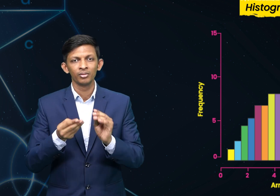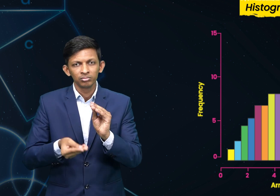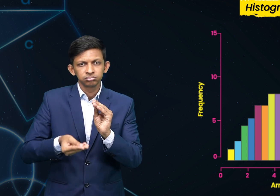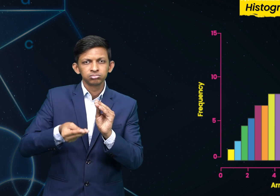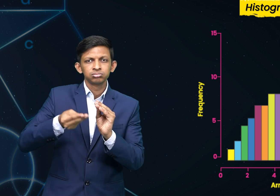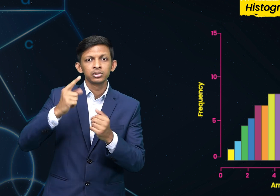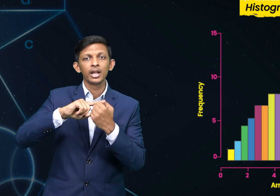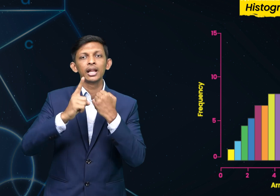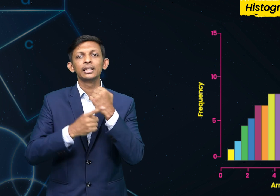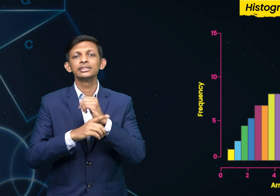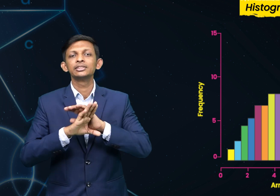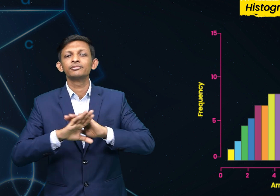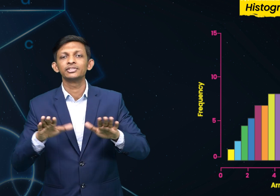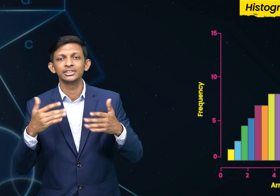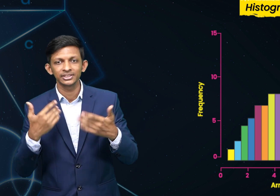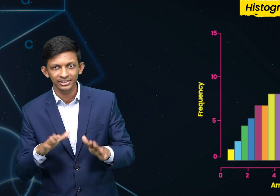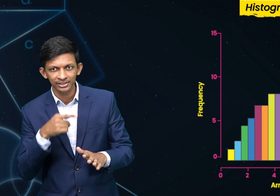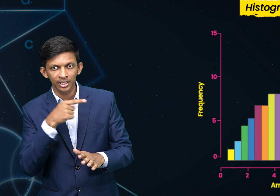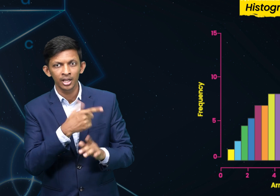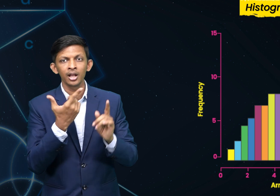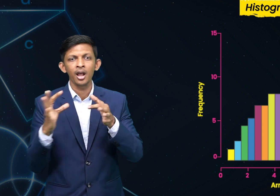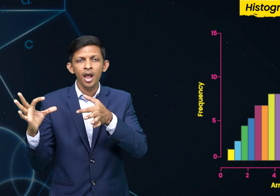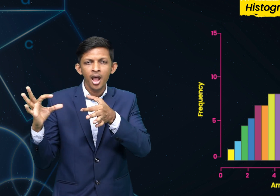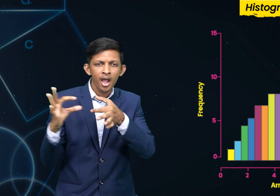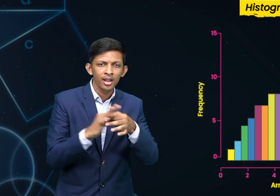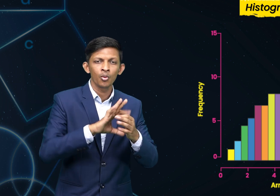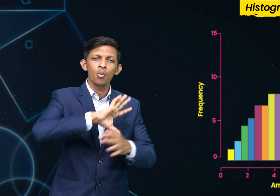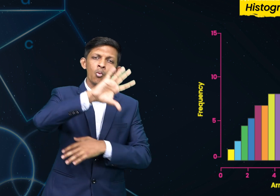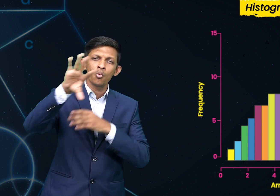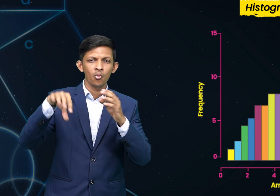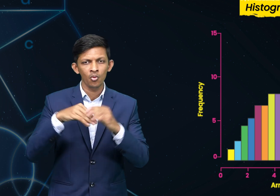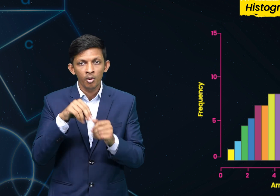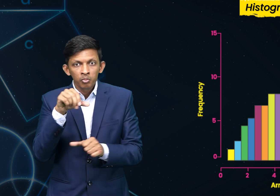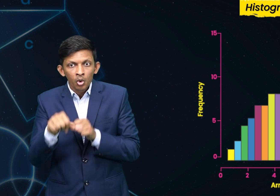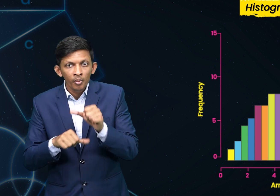The upper ends of the lines are joined together and this process will give us rectangles.